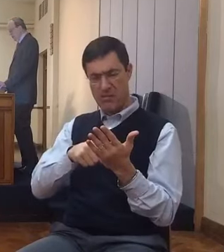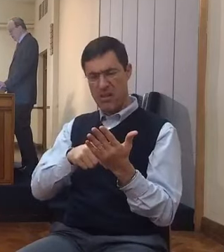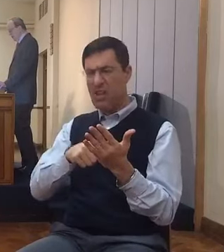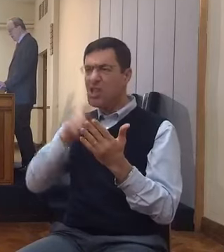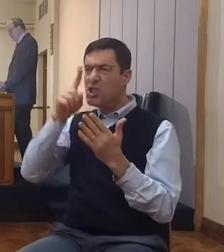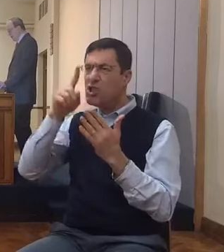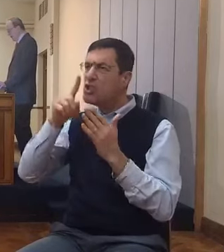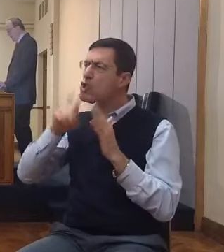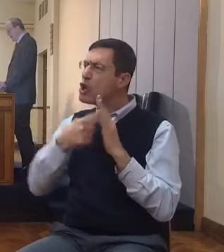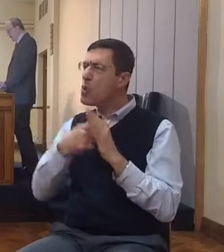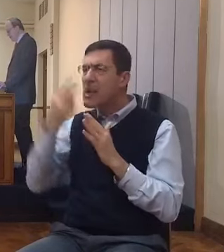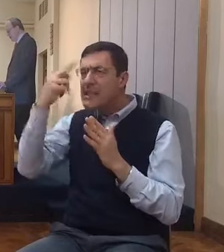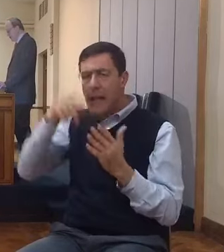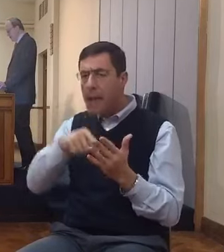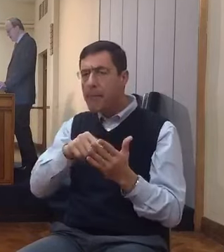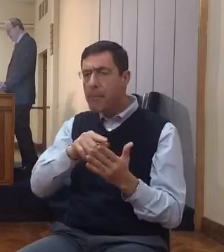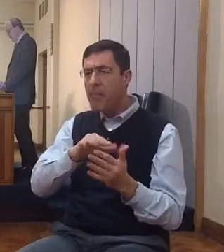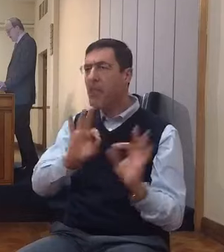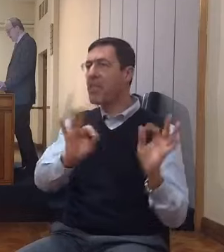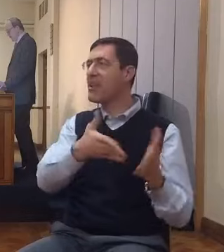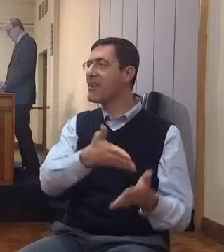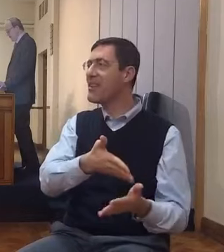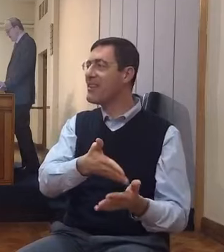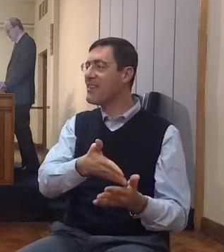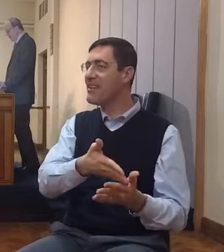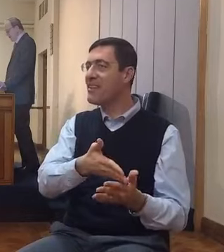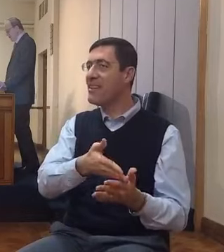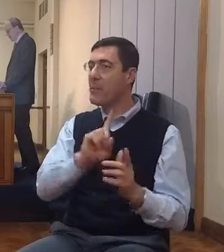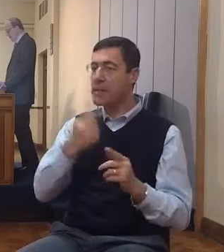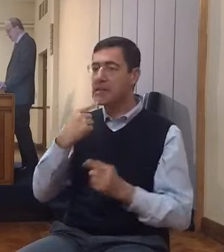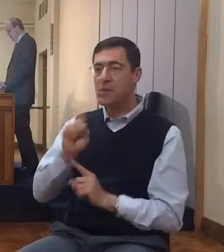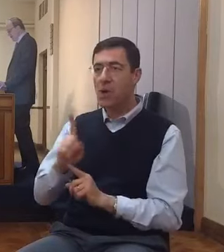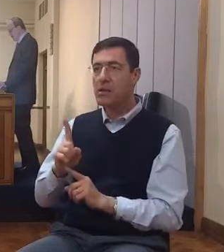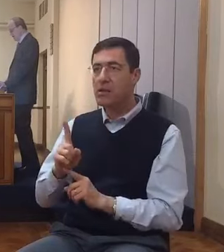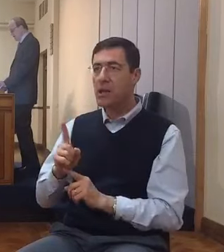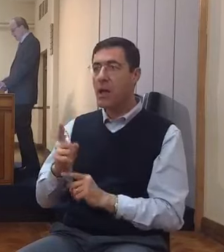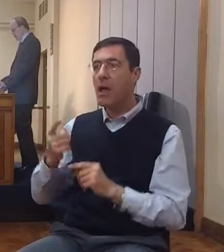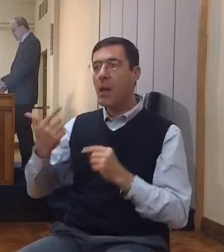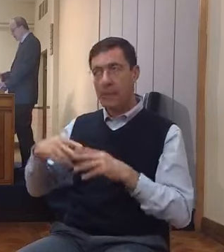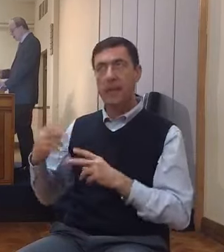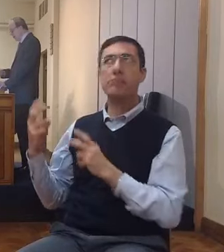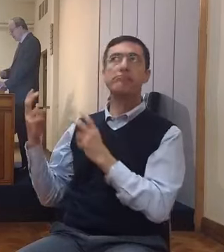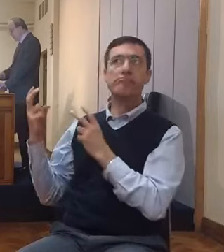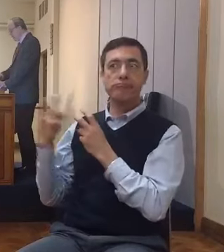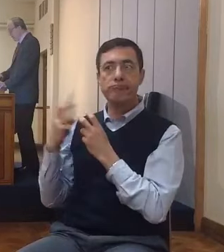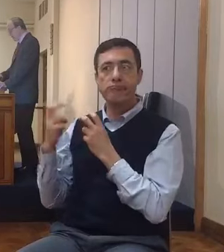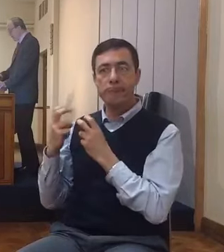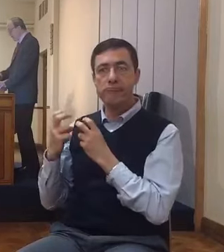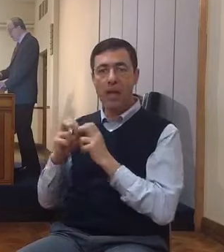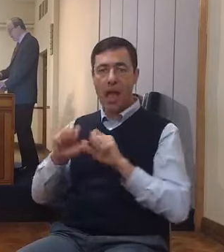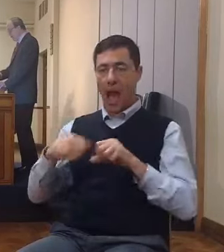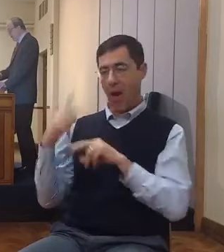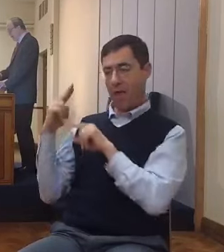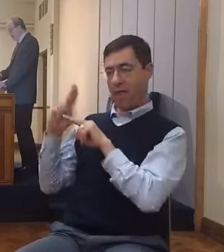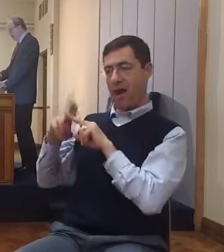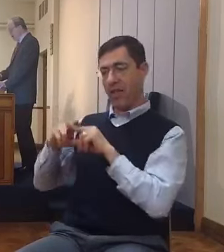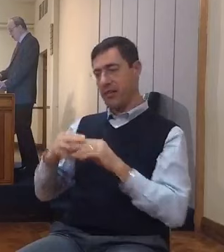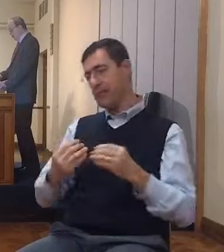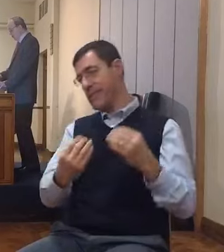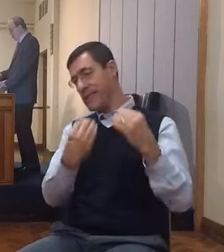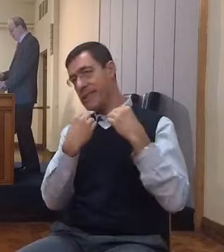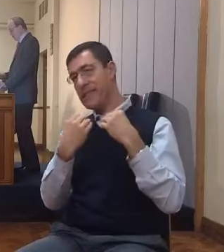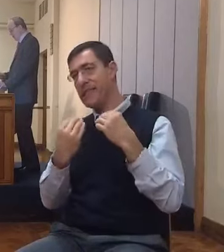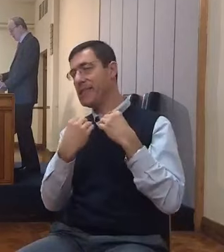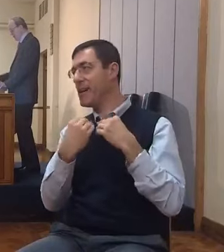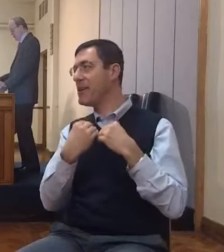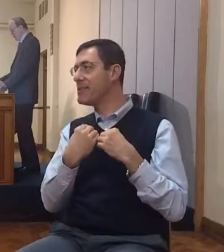We have heard with our ears, oh God, our fathers have told us, in all probability King David is the